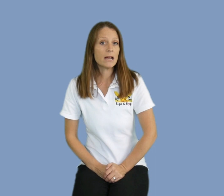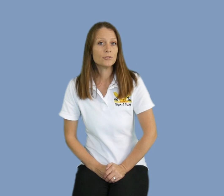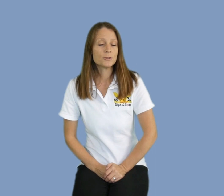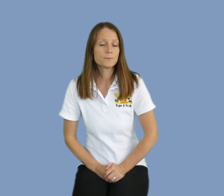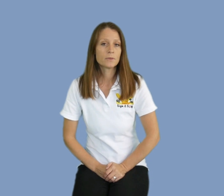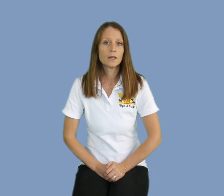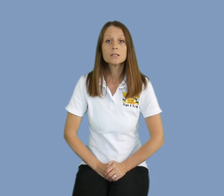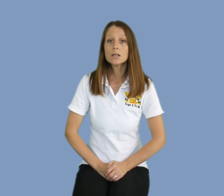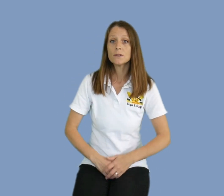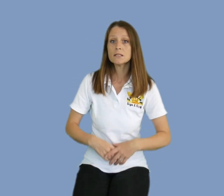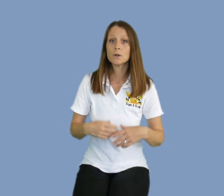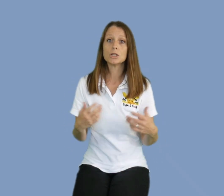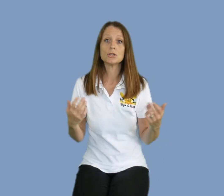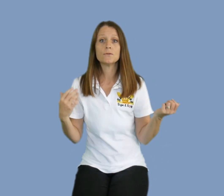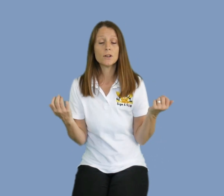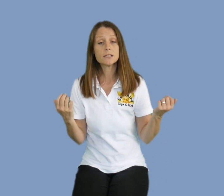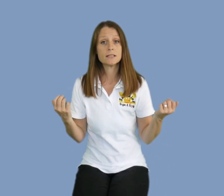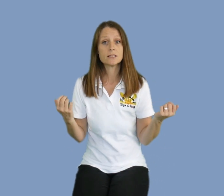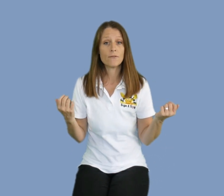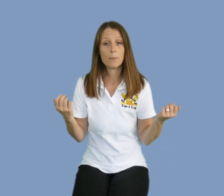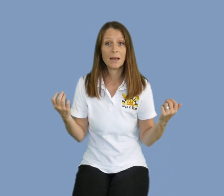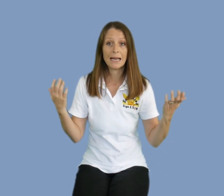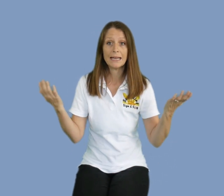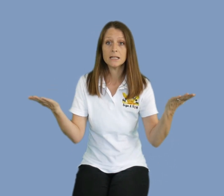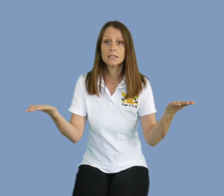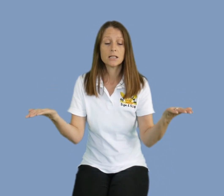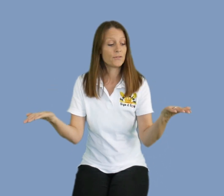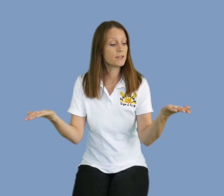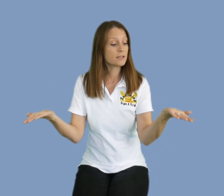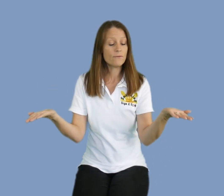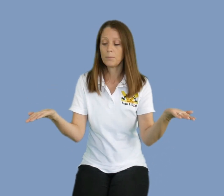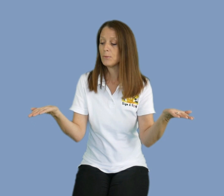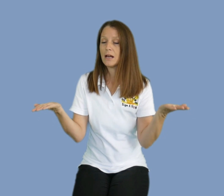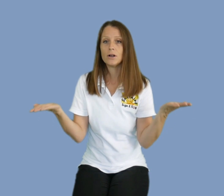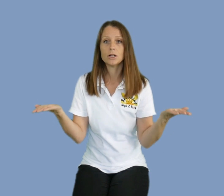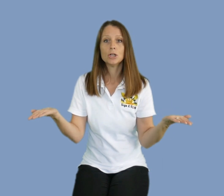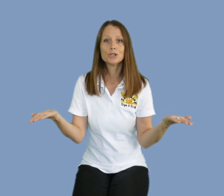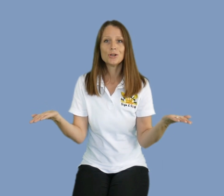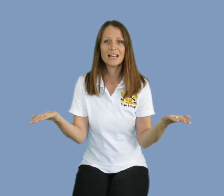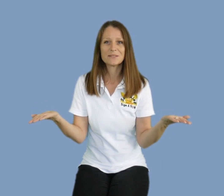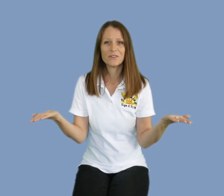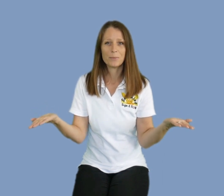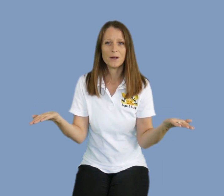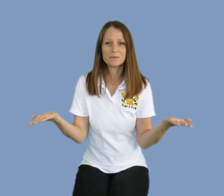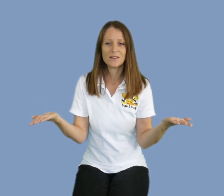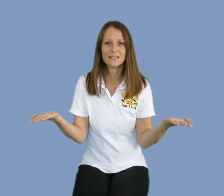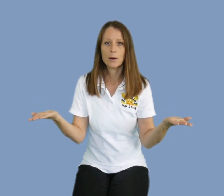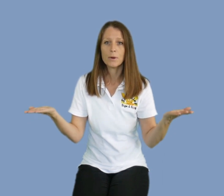playground. So for this, we're going to do firstly the sign for play. So for the sign for play, we have our two hands with our palms facing up, and